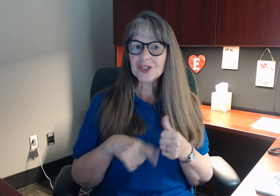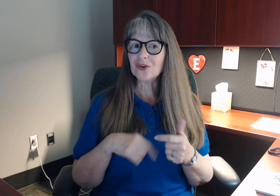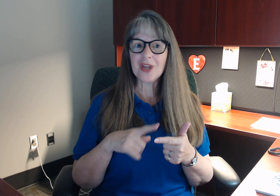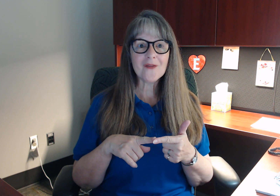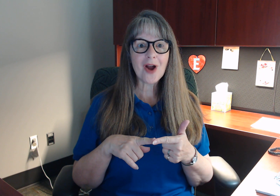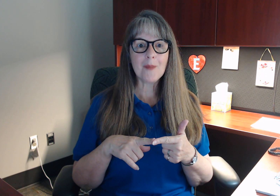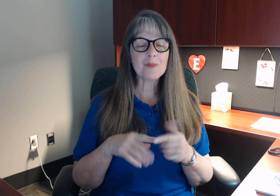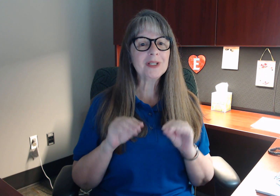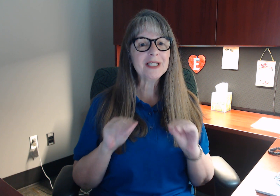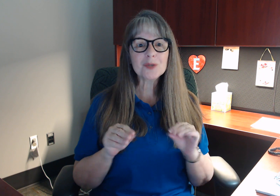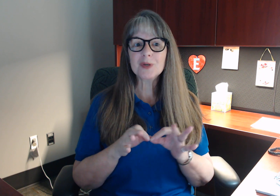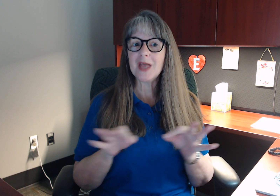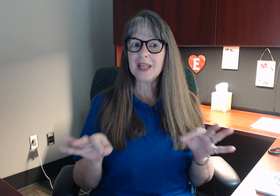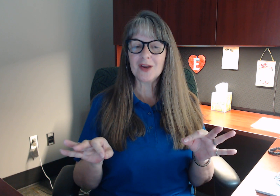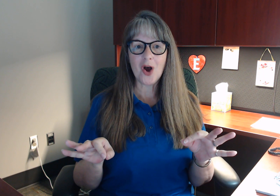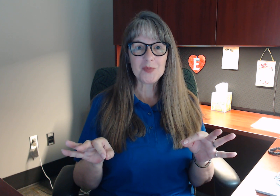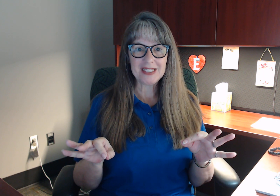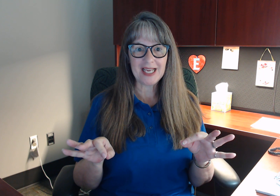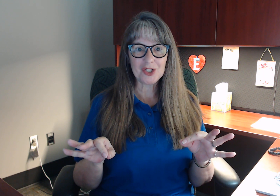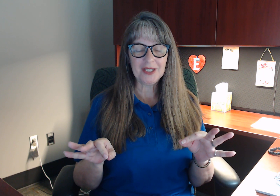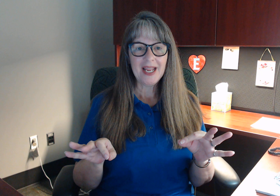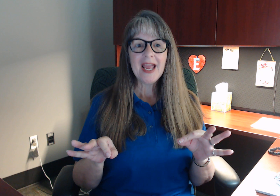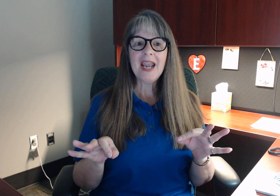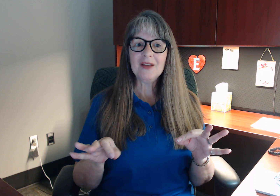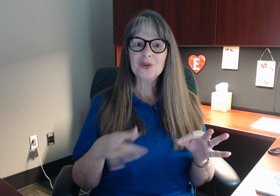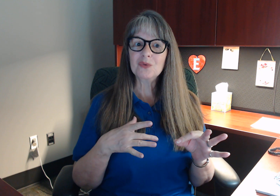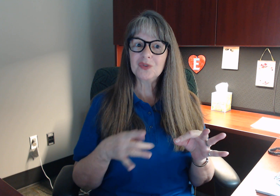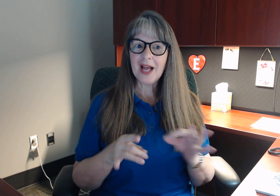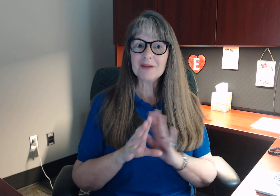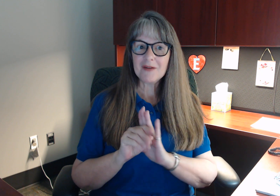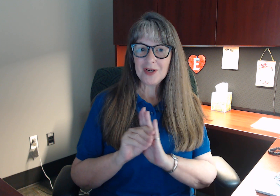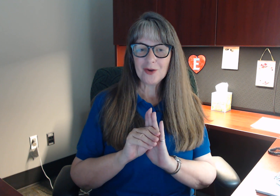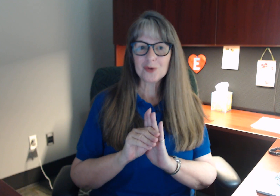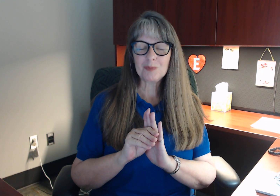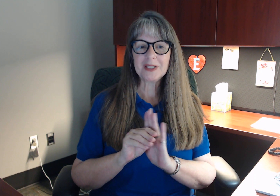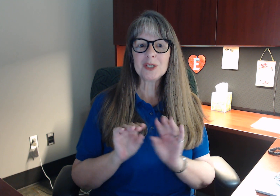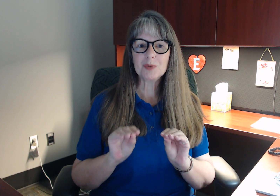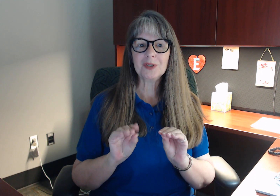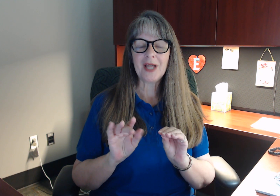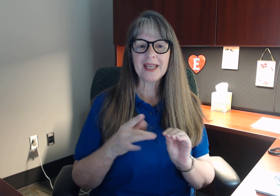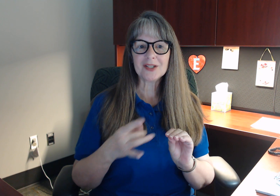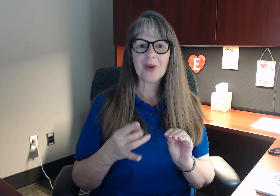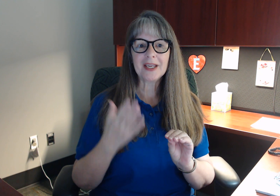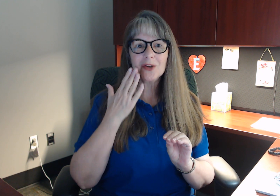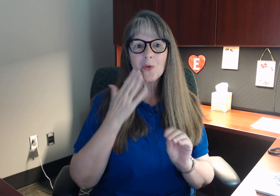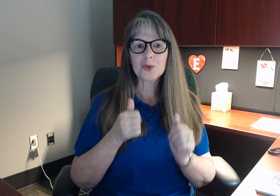or you have a comment, please put that in the comment section. And if you like my videos, please put a like so I can know which ones